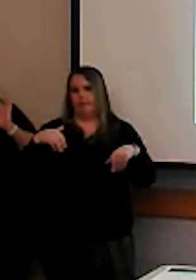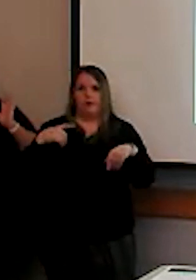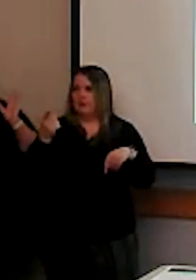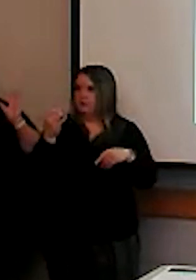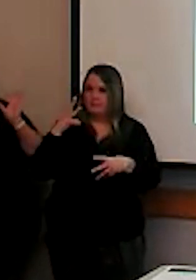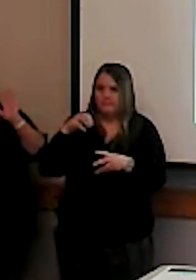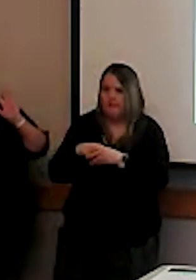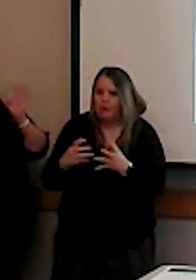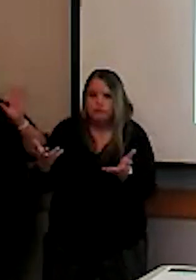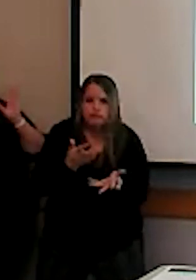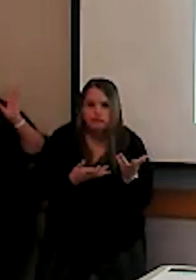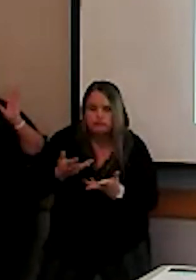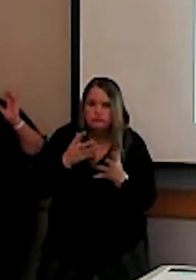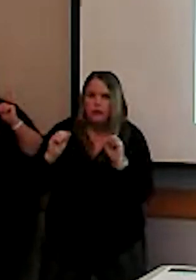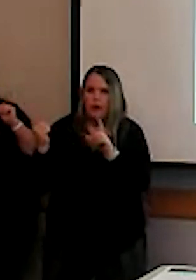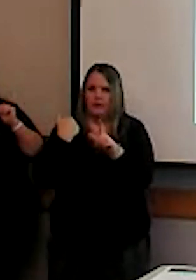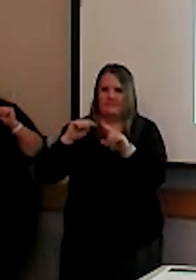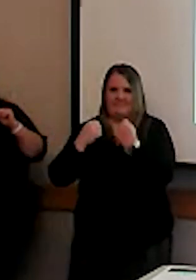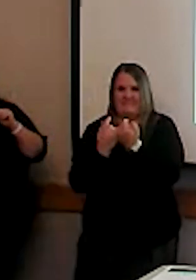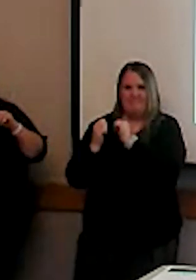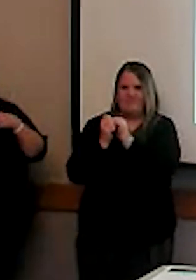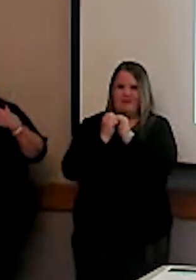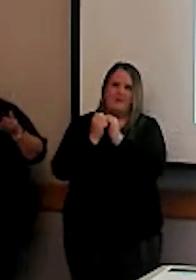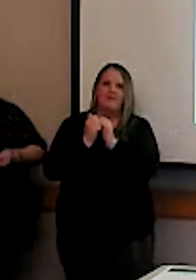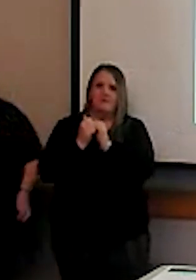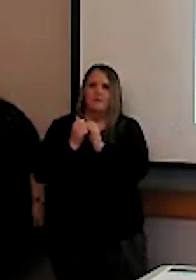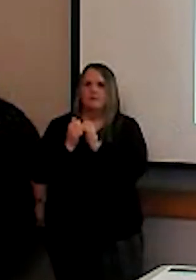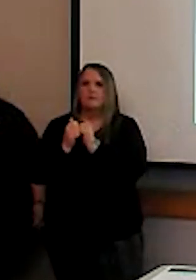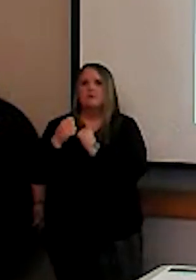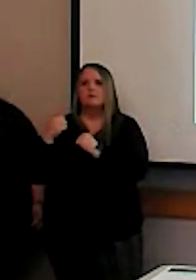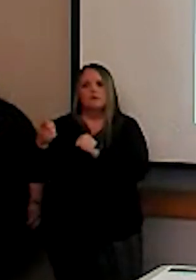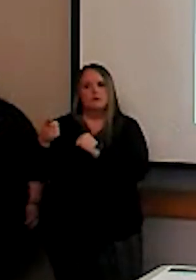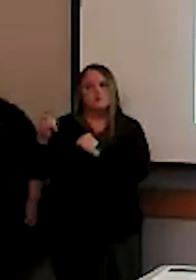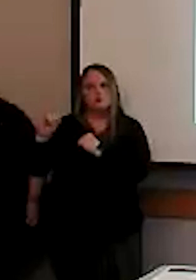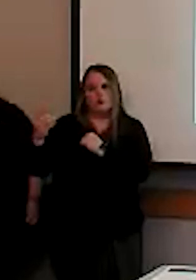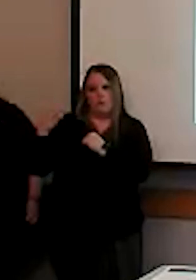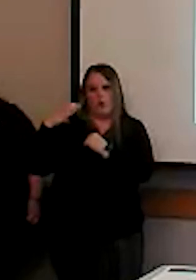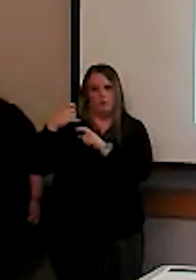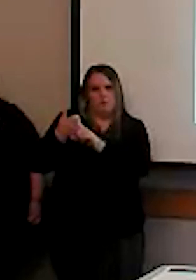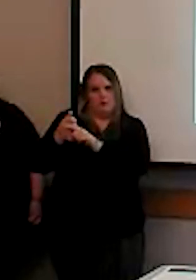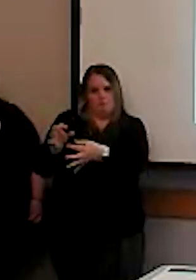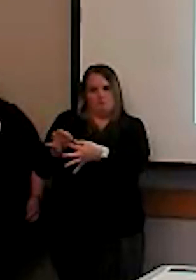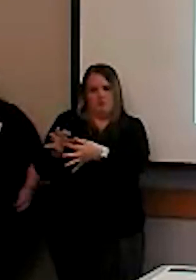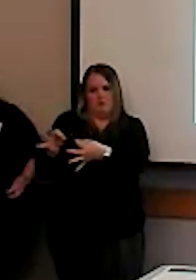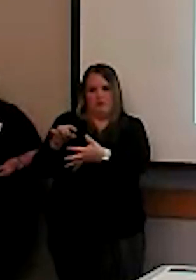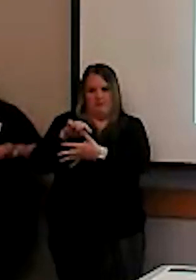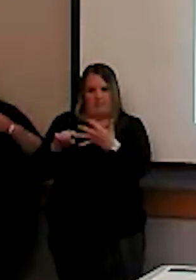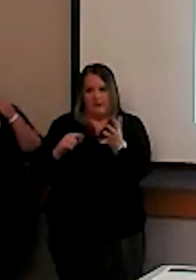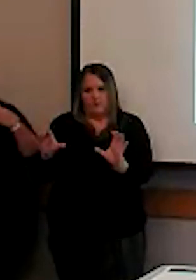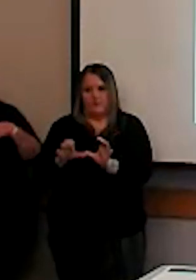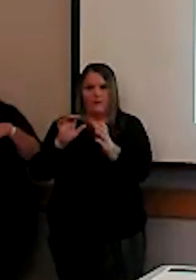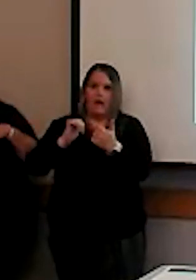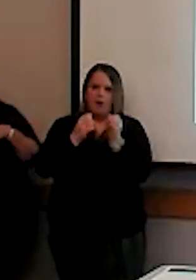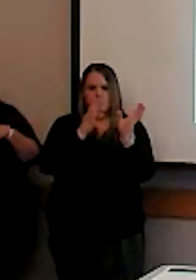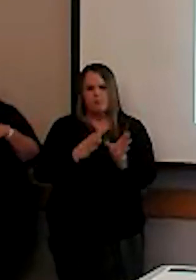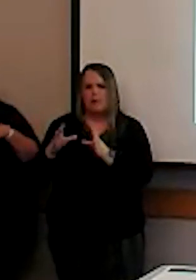we were all a big team doing things together. And then she talked about how some of the things that we had done, like how